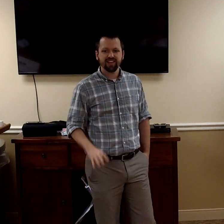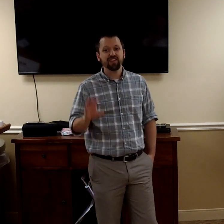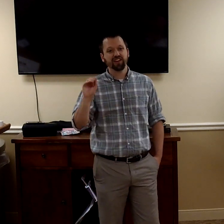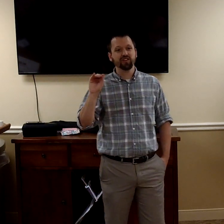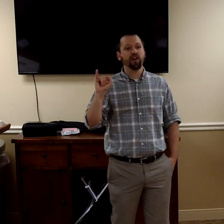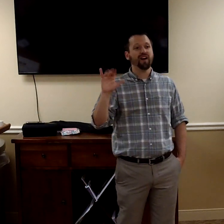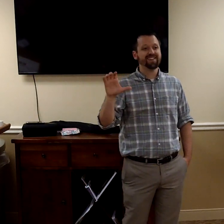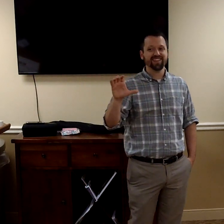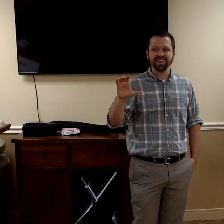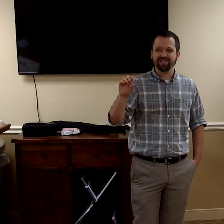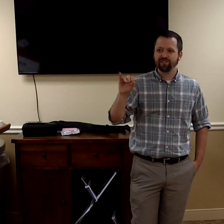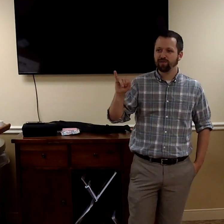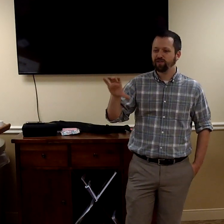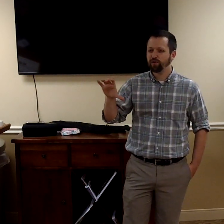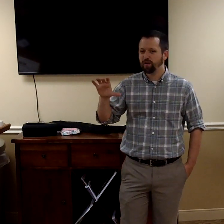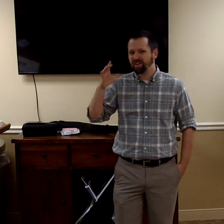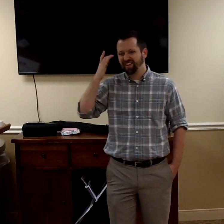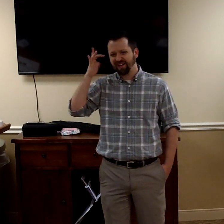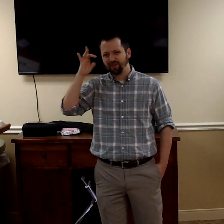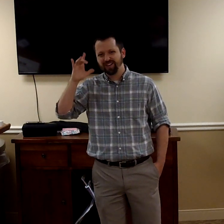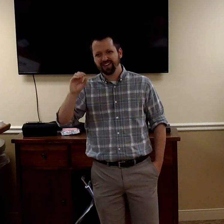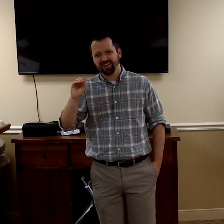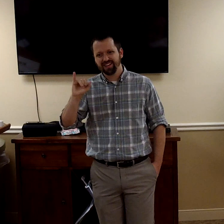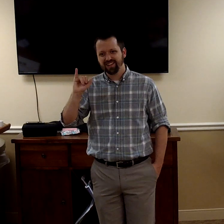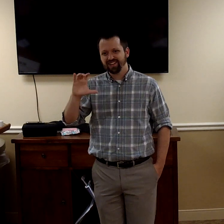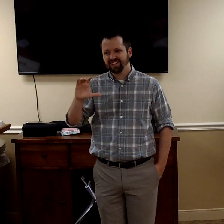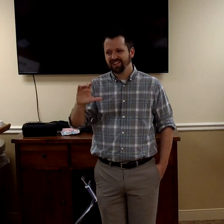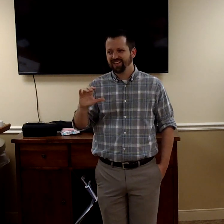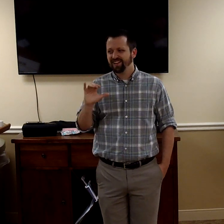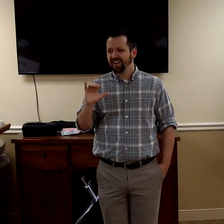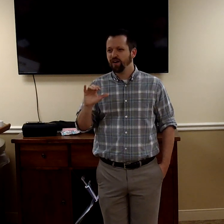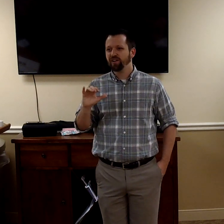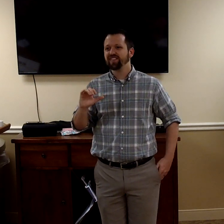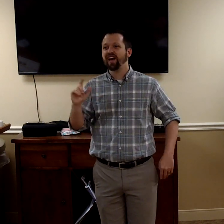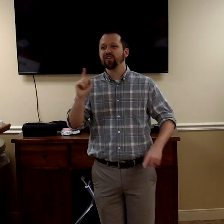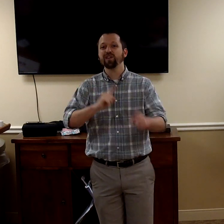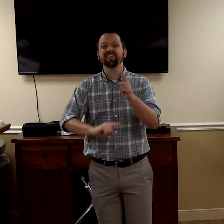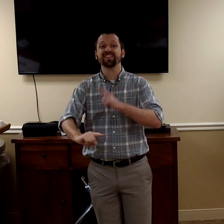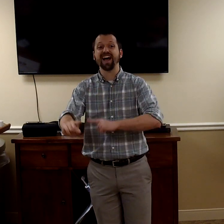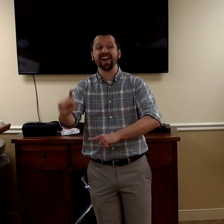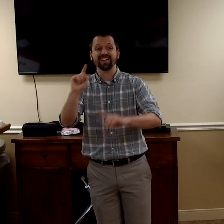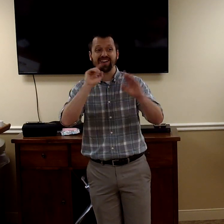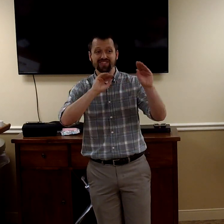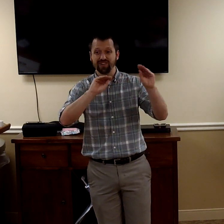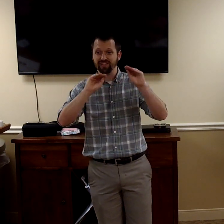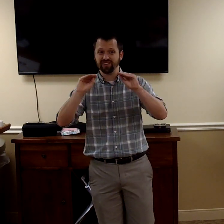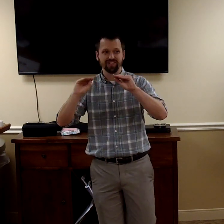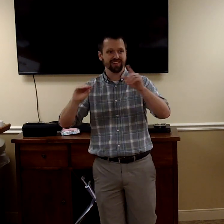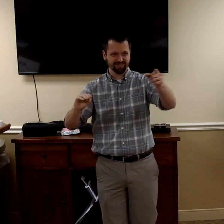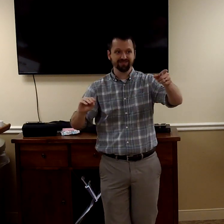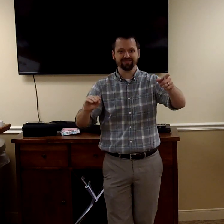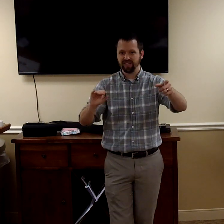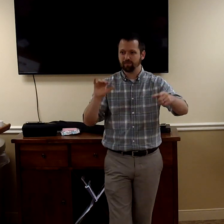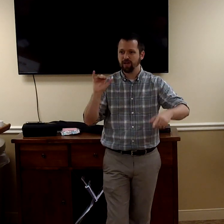You could do I see. If you want to be clever. What's the sign I taught you all though? Yep.